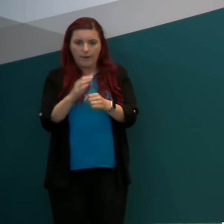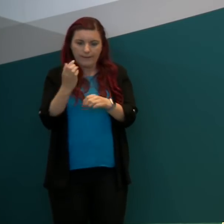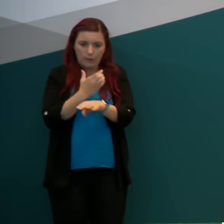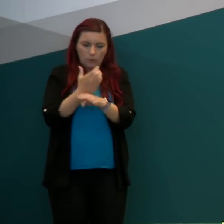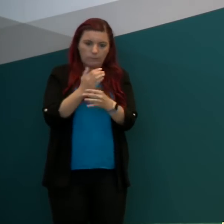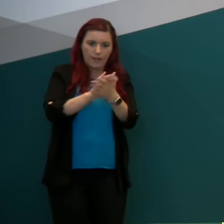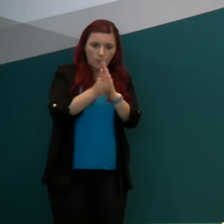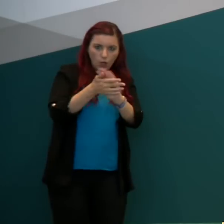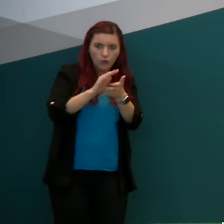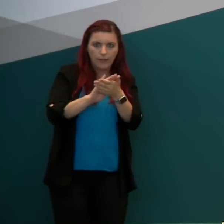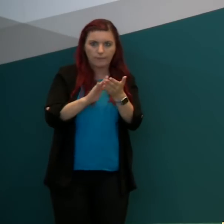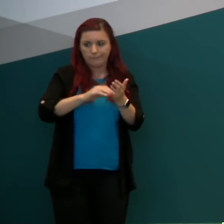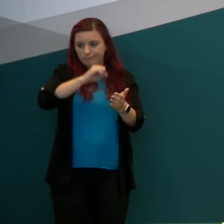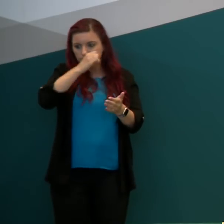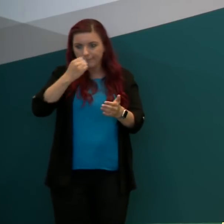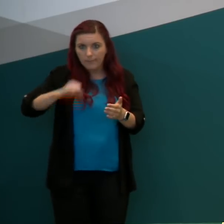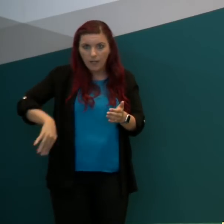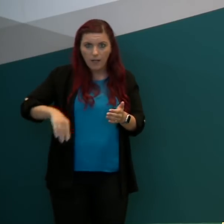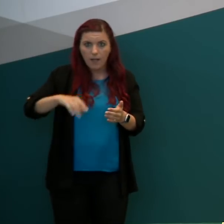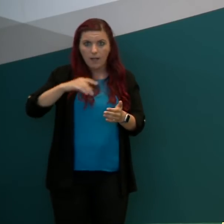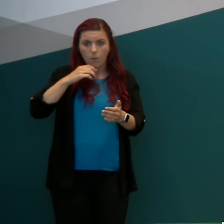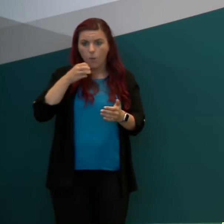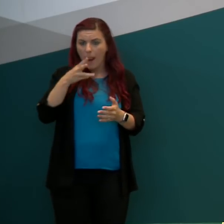on, until such time as we can find